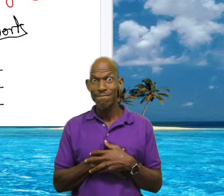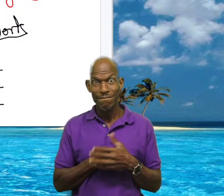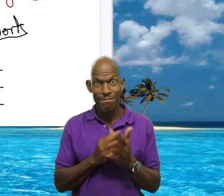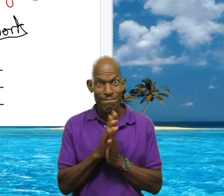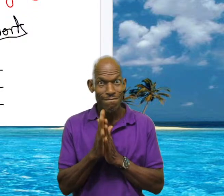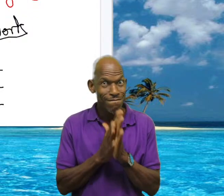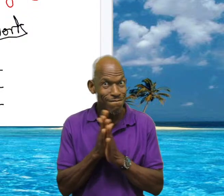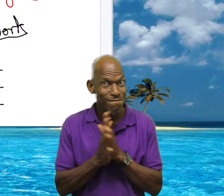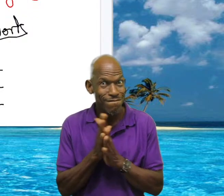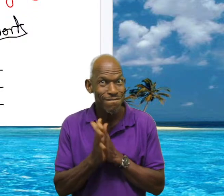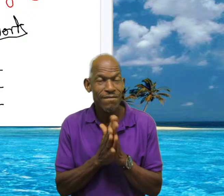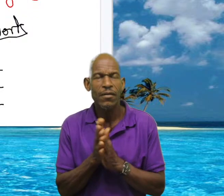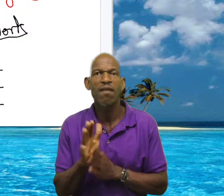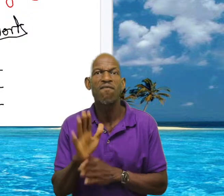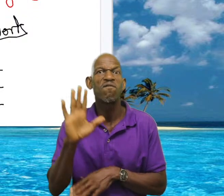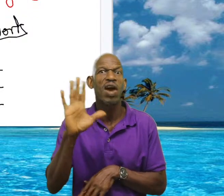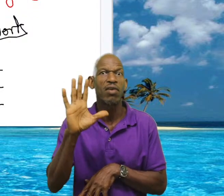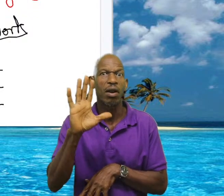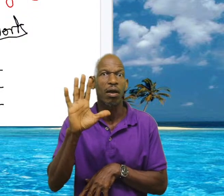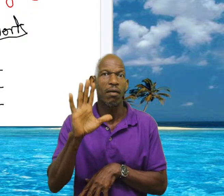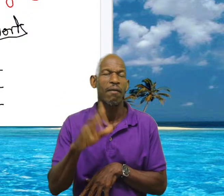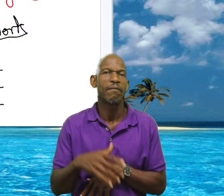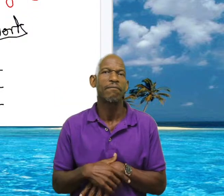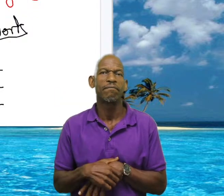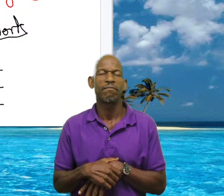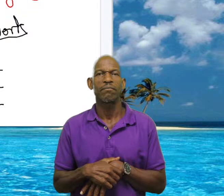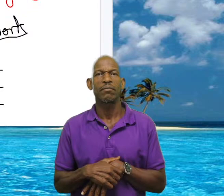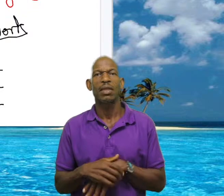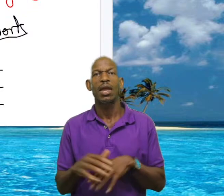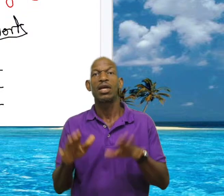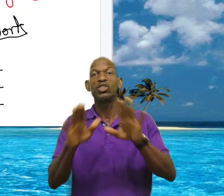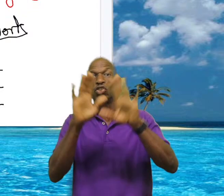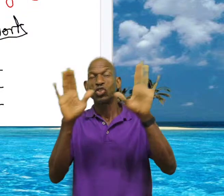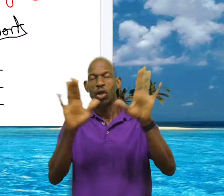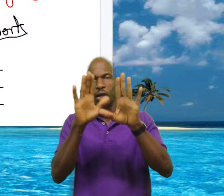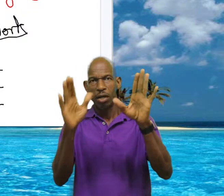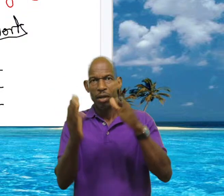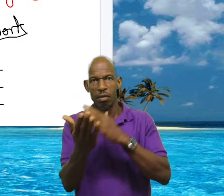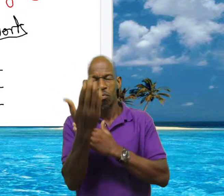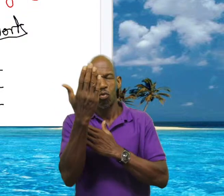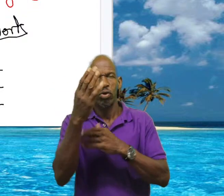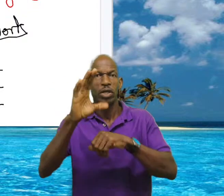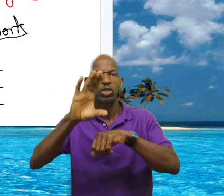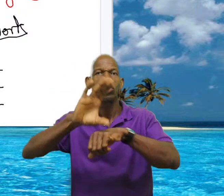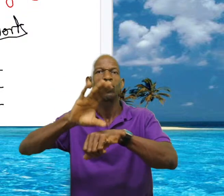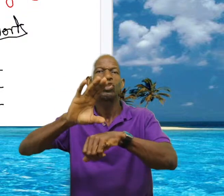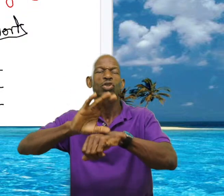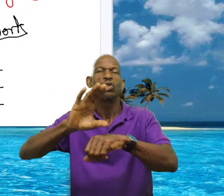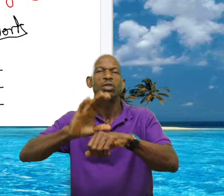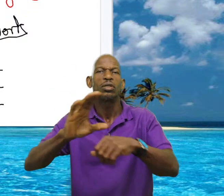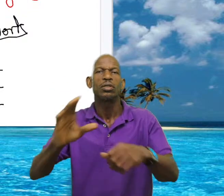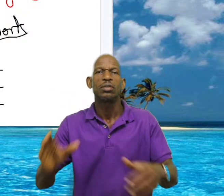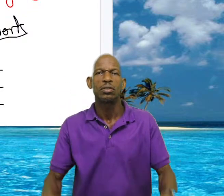5. And follow on Sunday, we will have our church and